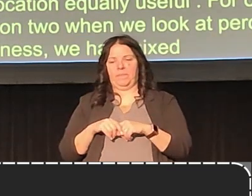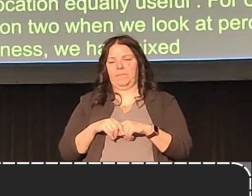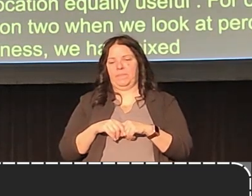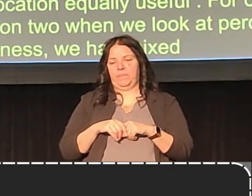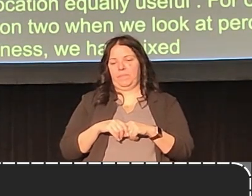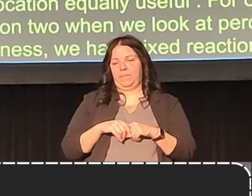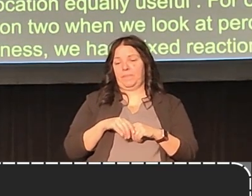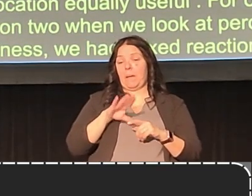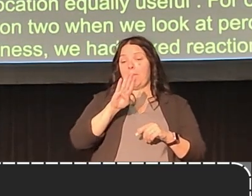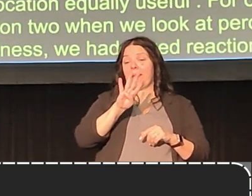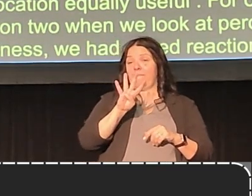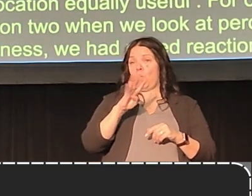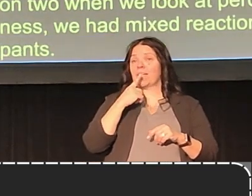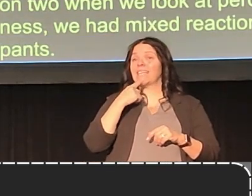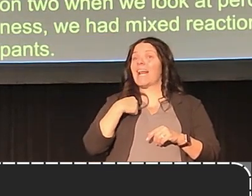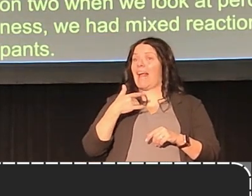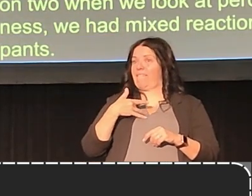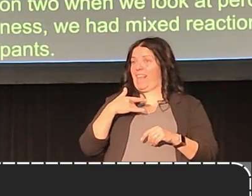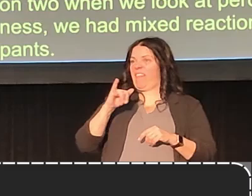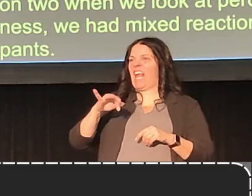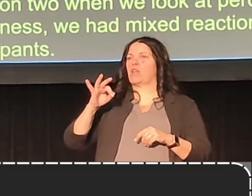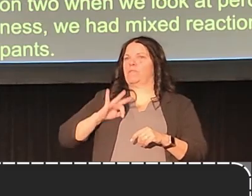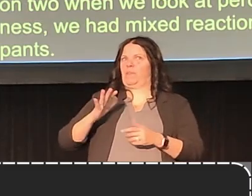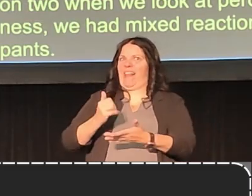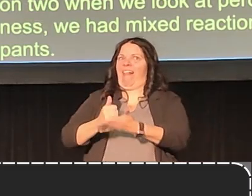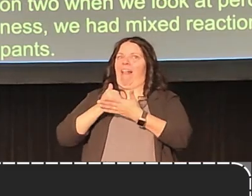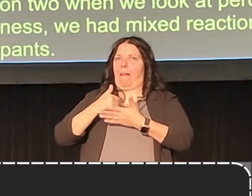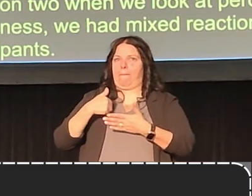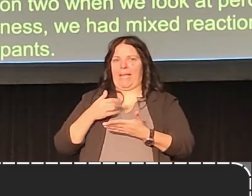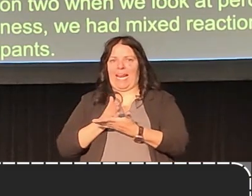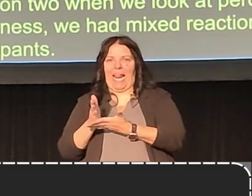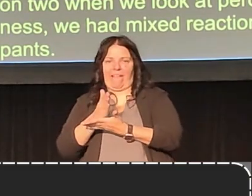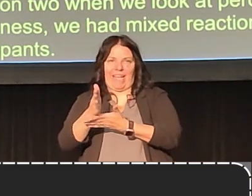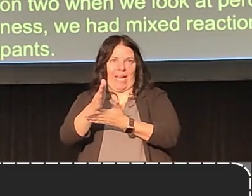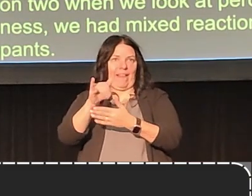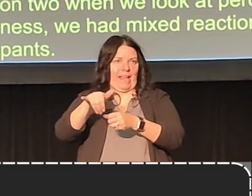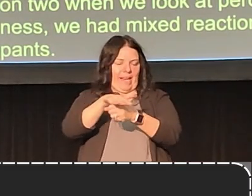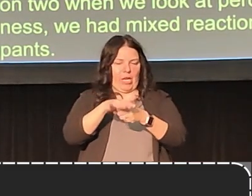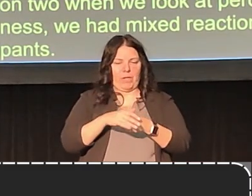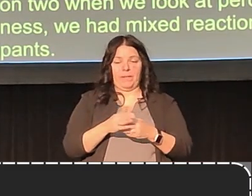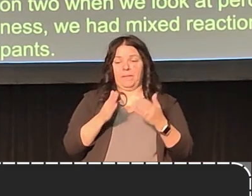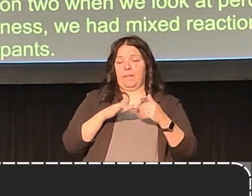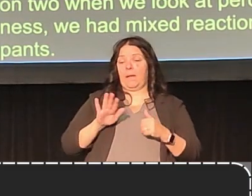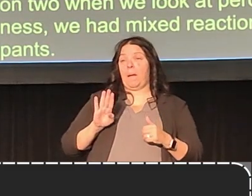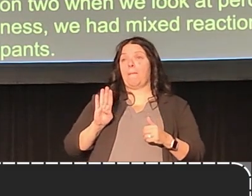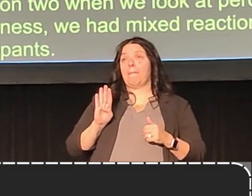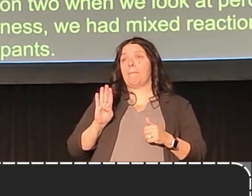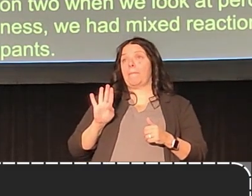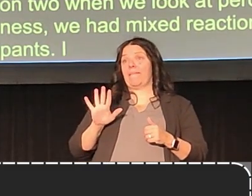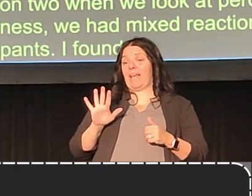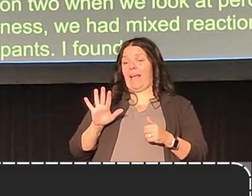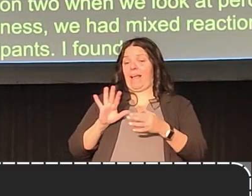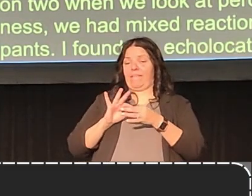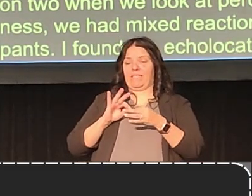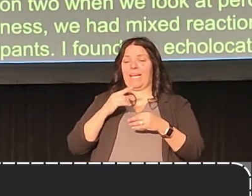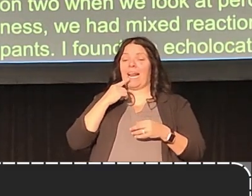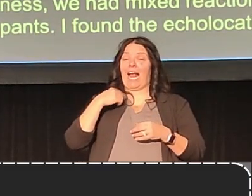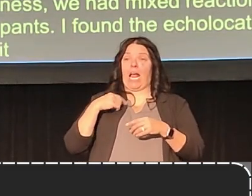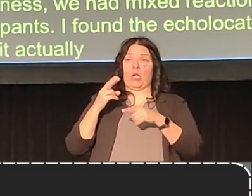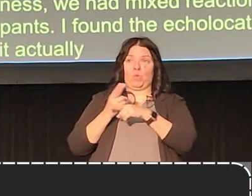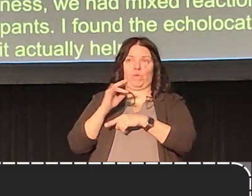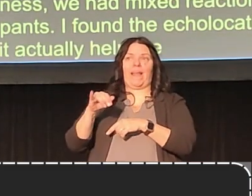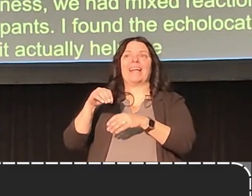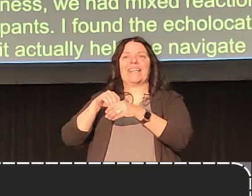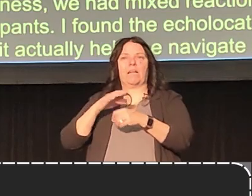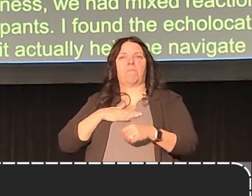found the echolocation useful since it actually helped me navigate around the area. B5 said, I use